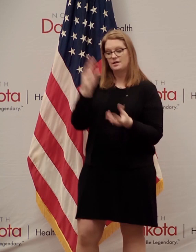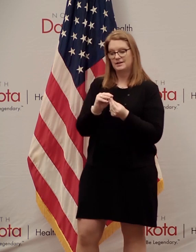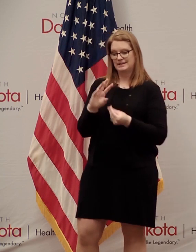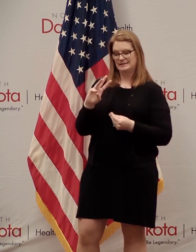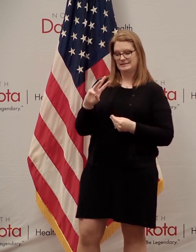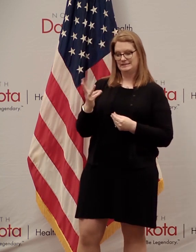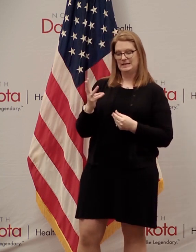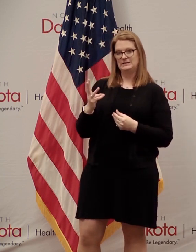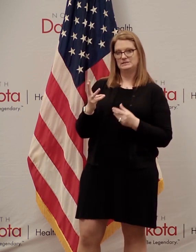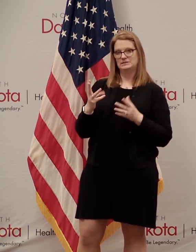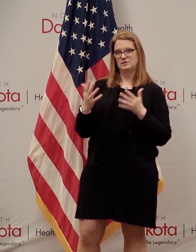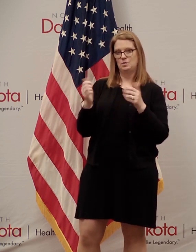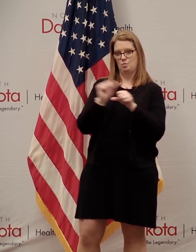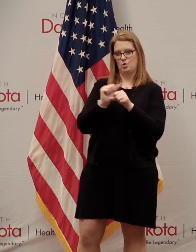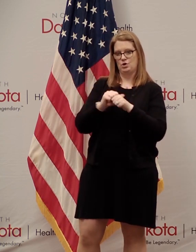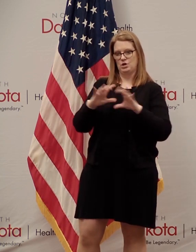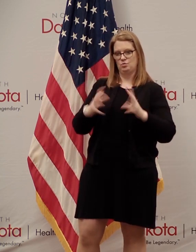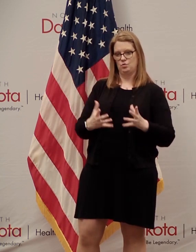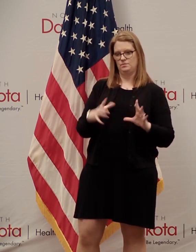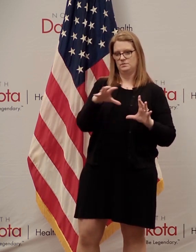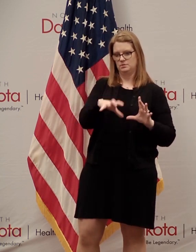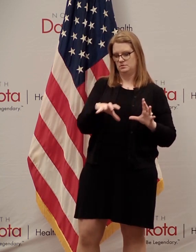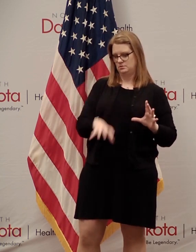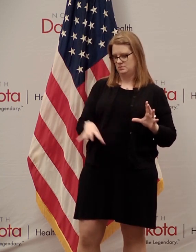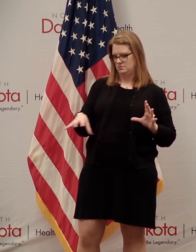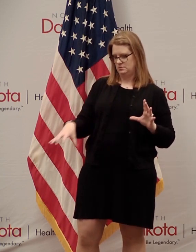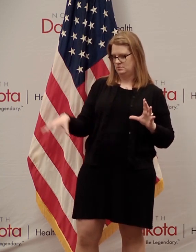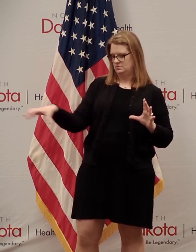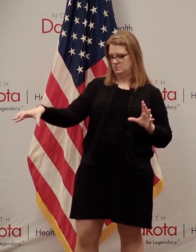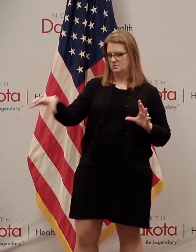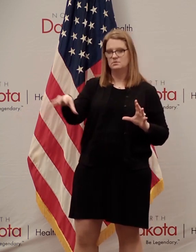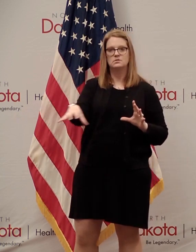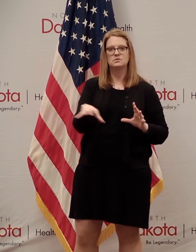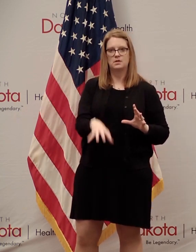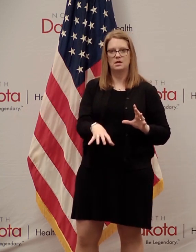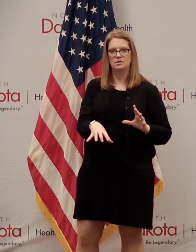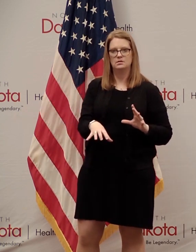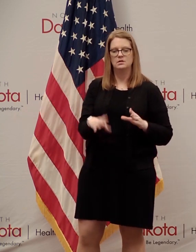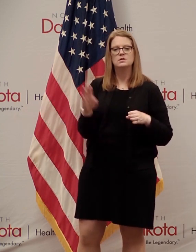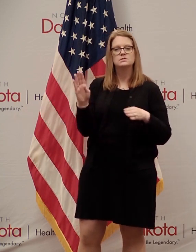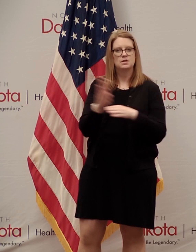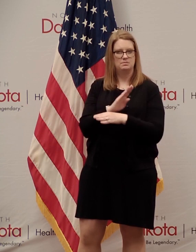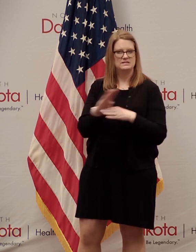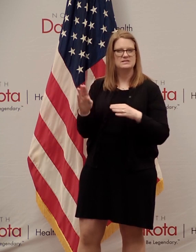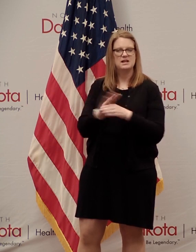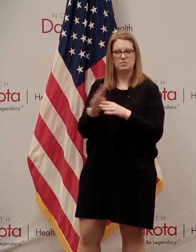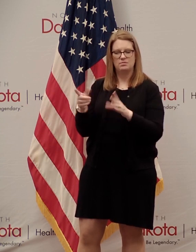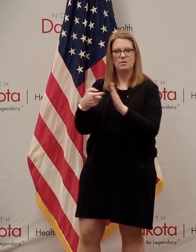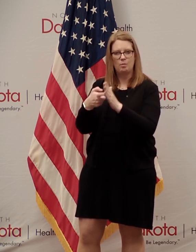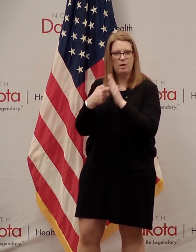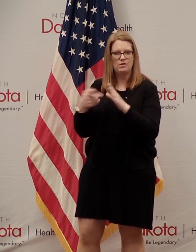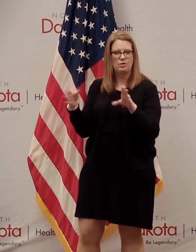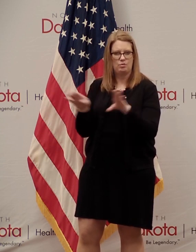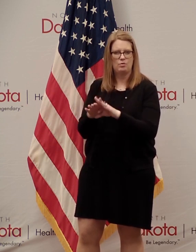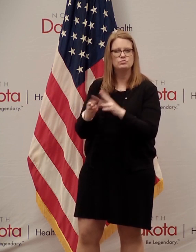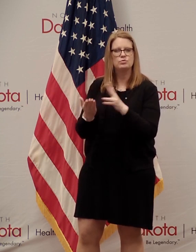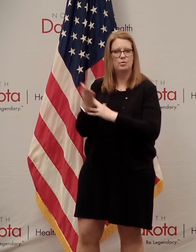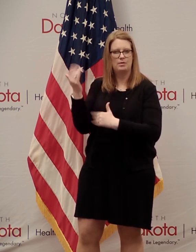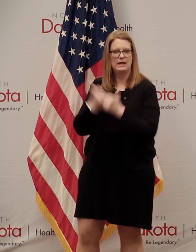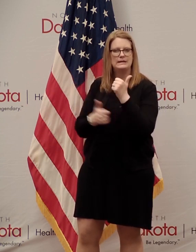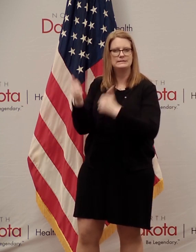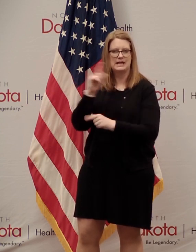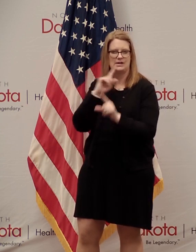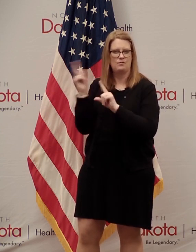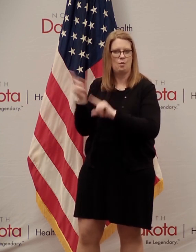with members that represent the businesses closed by Executive Order 2020 6.3. The membership represents